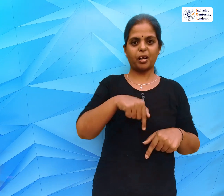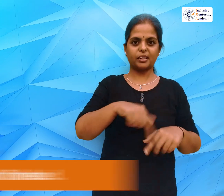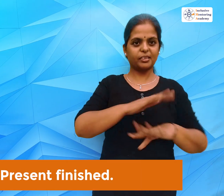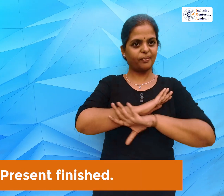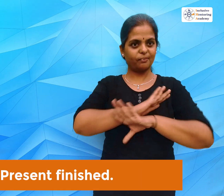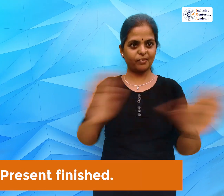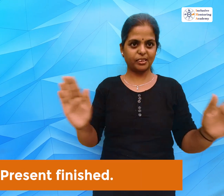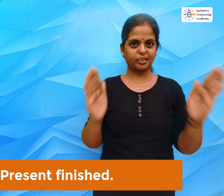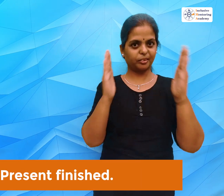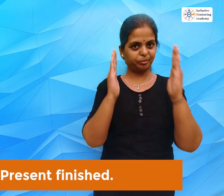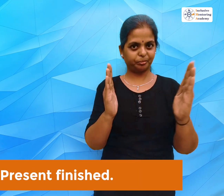Present finished.